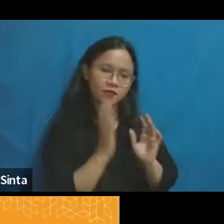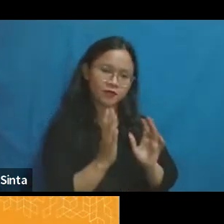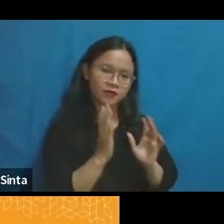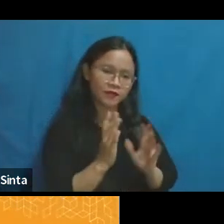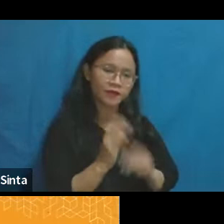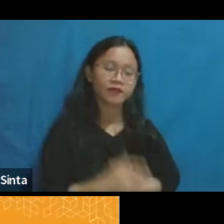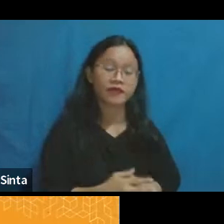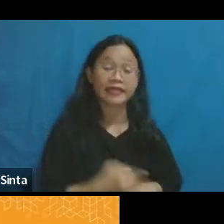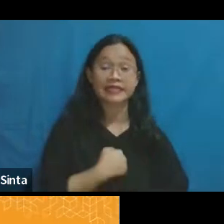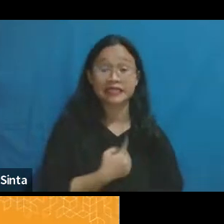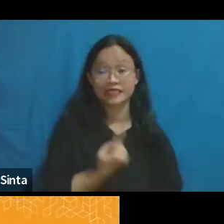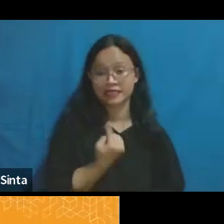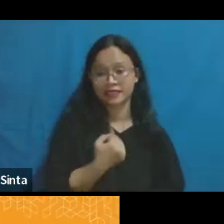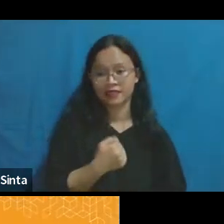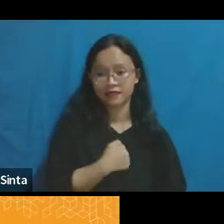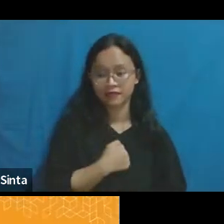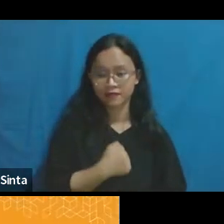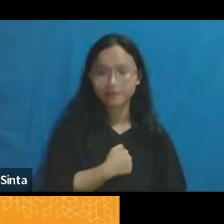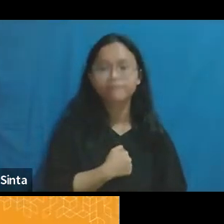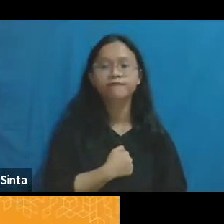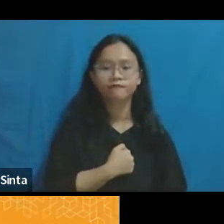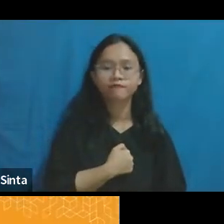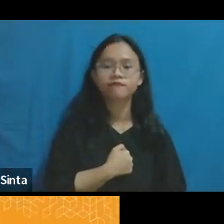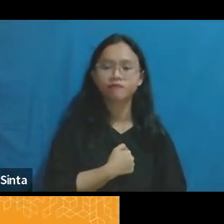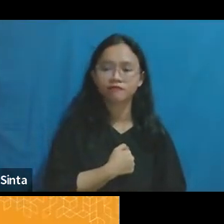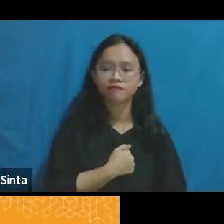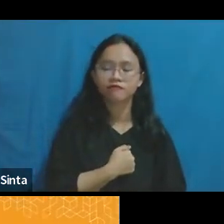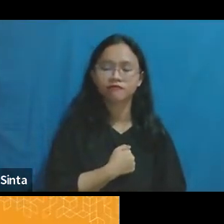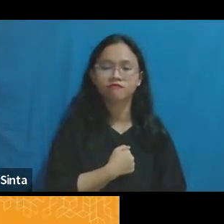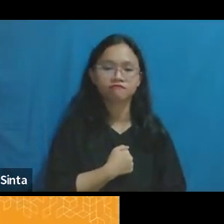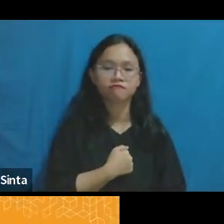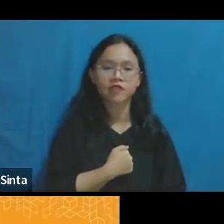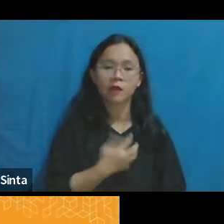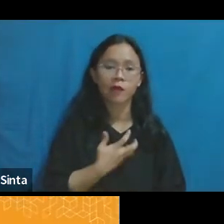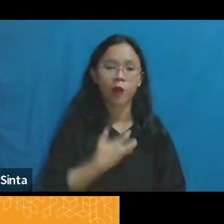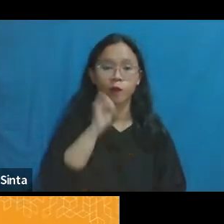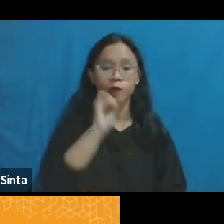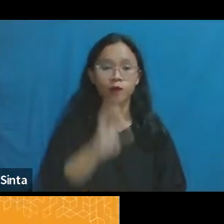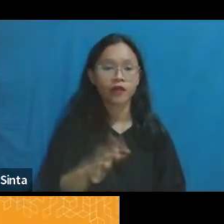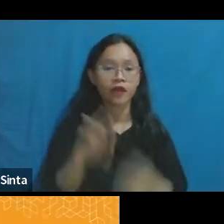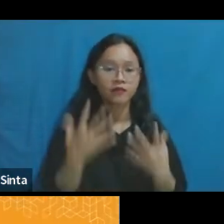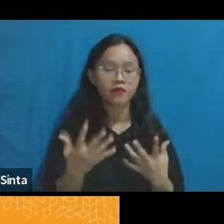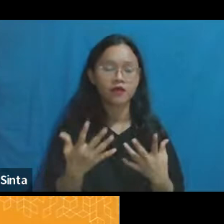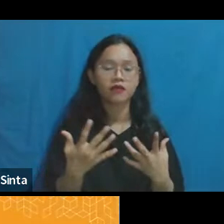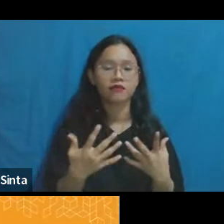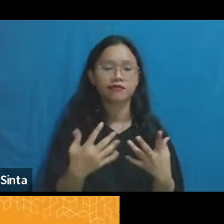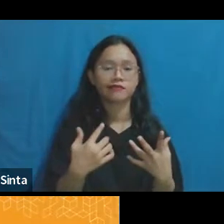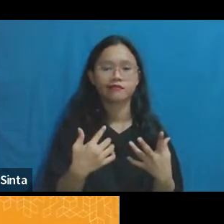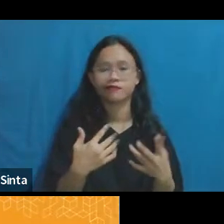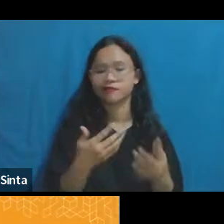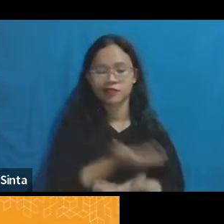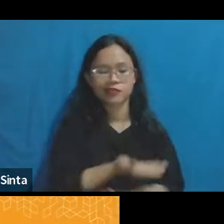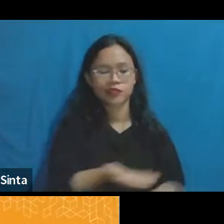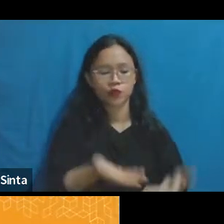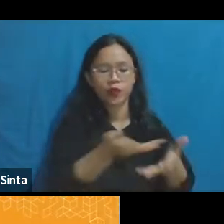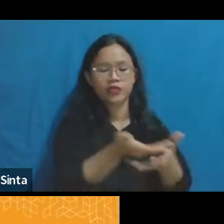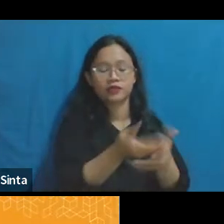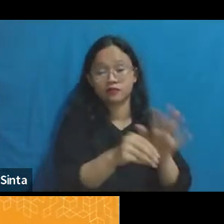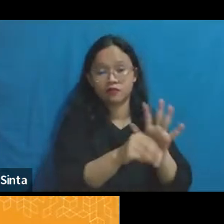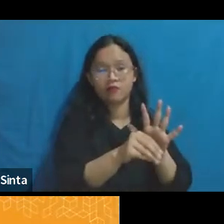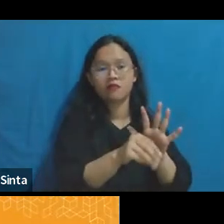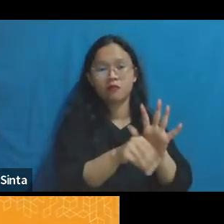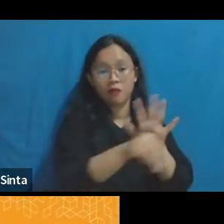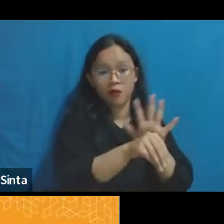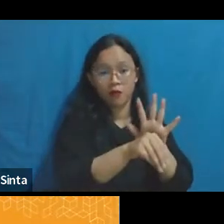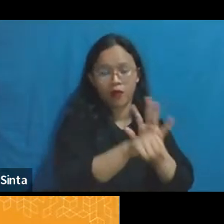like to say that critical situation need fast response. And